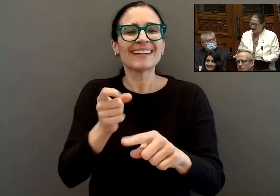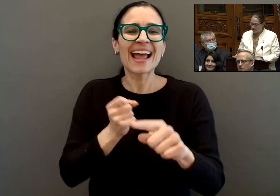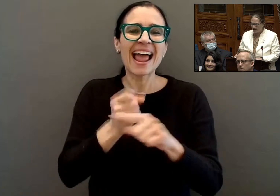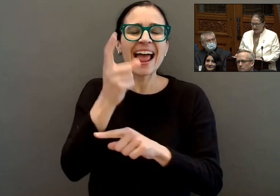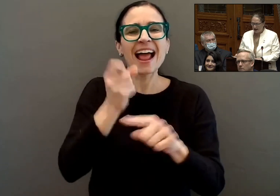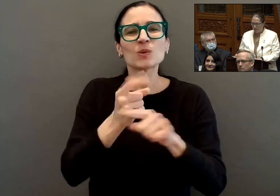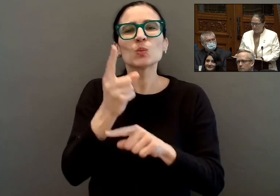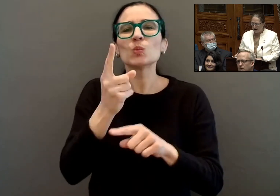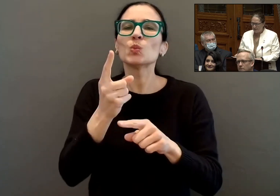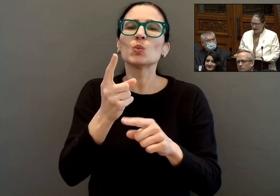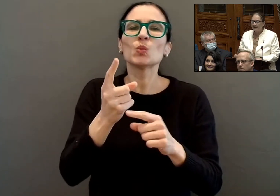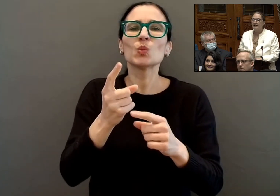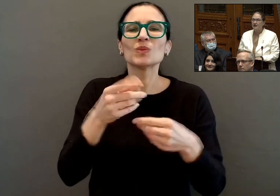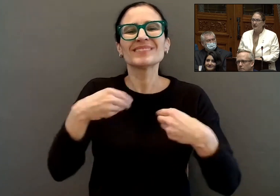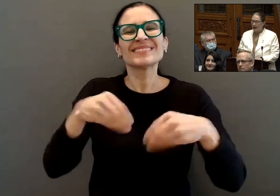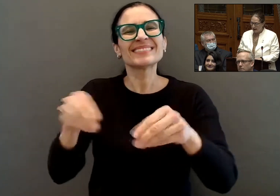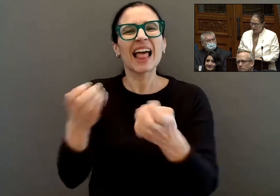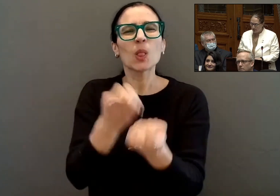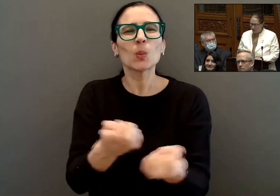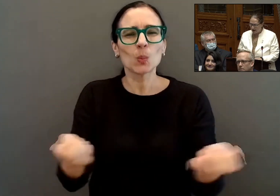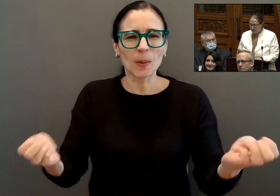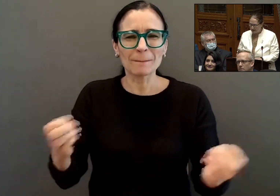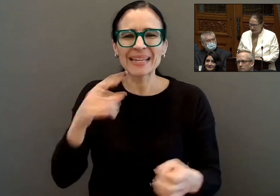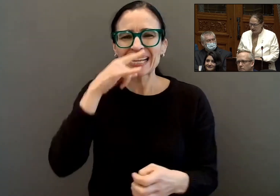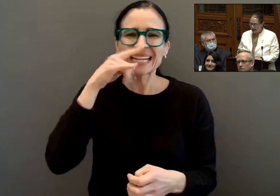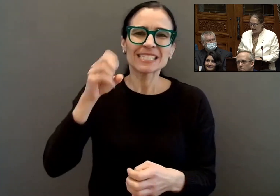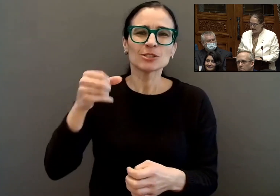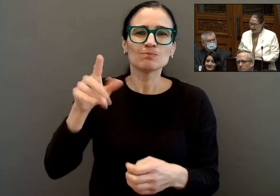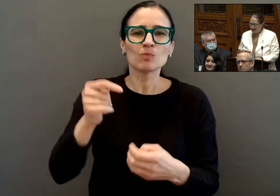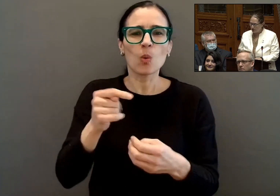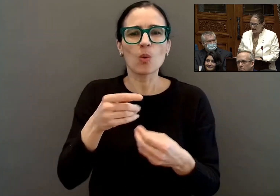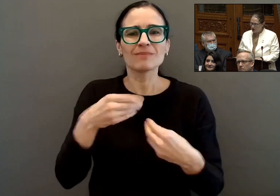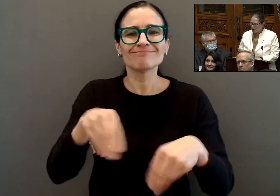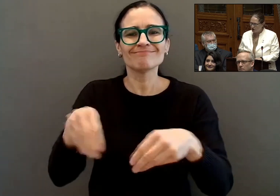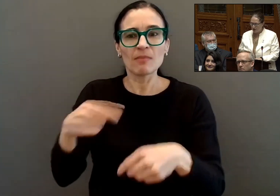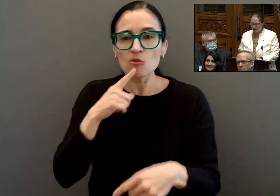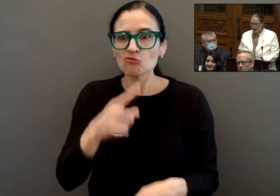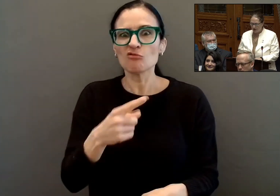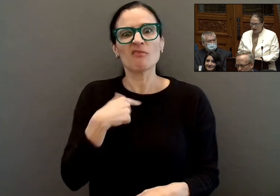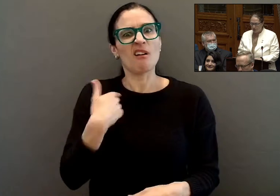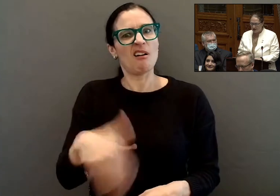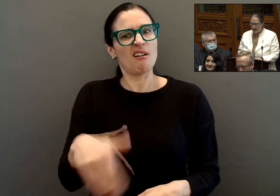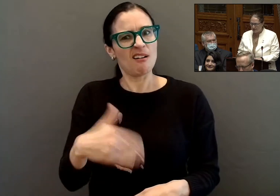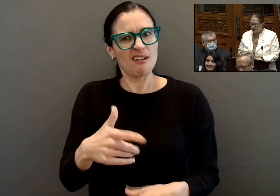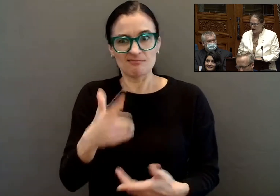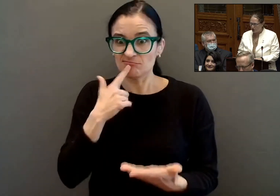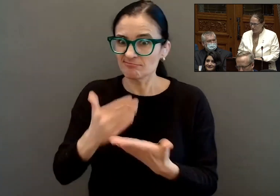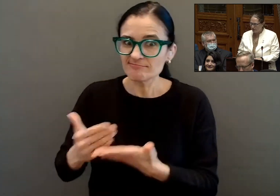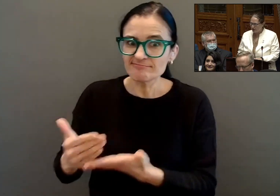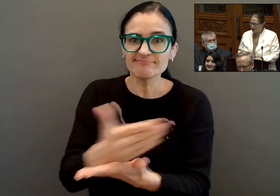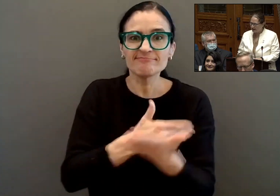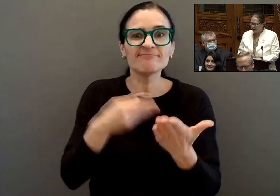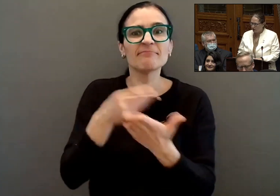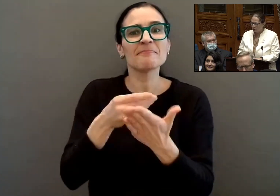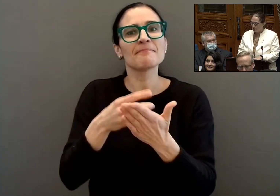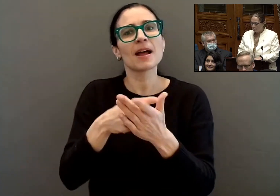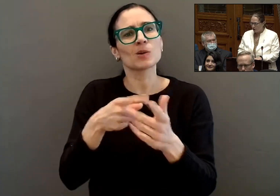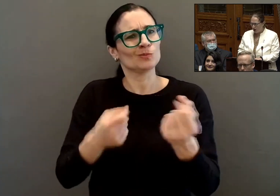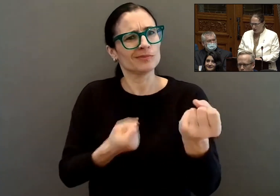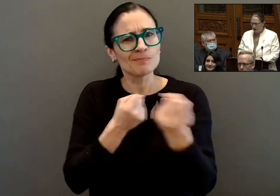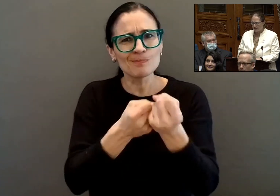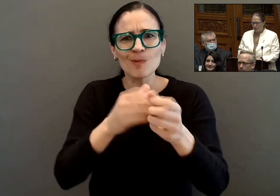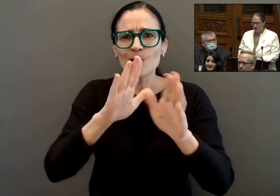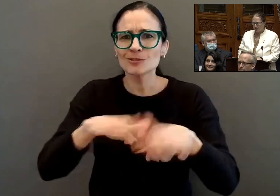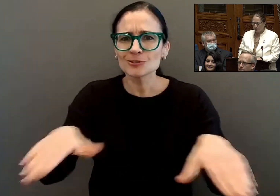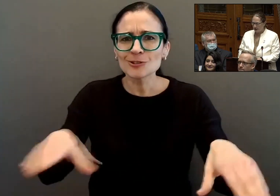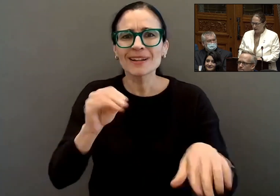will undoubtedly help many, many kids and their families. An entire high school gym was filled with tables, in turn filled with gear for